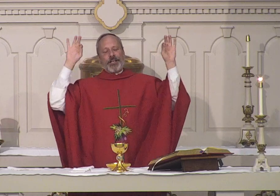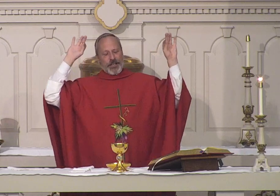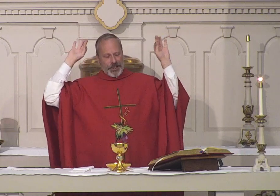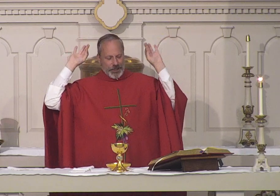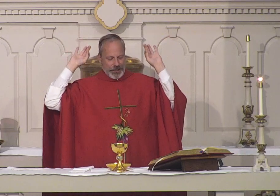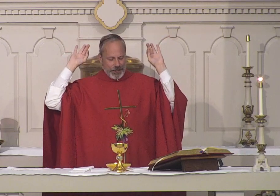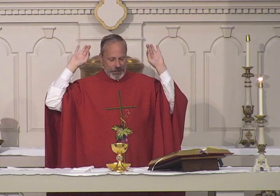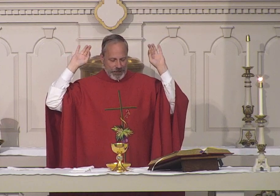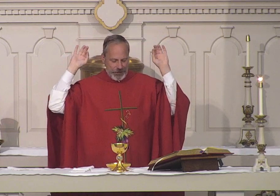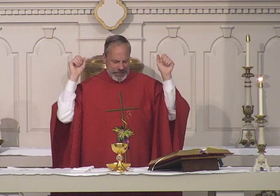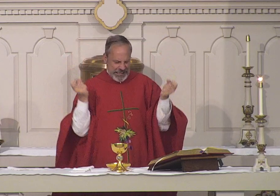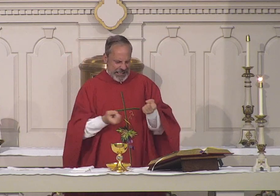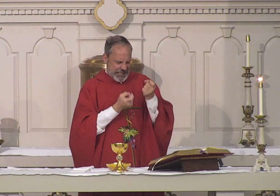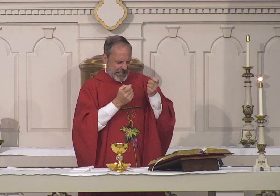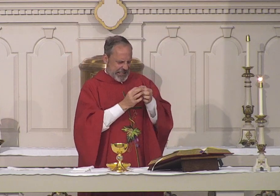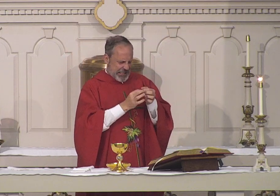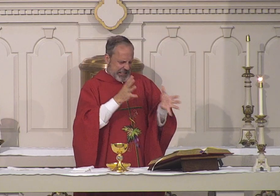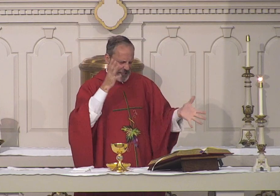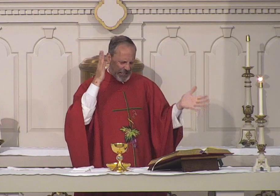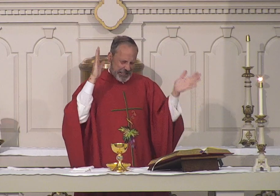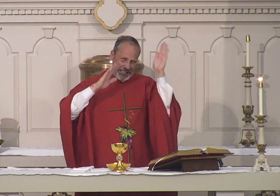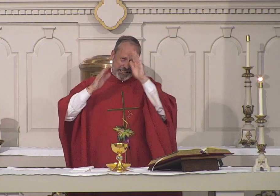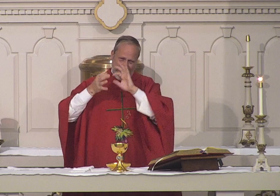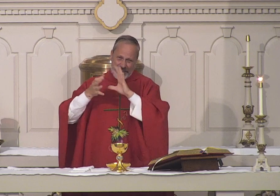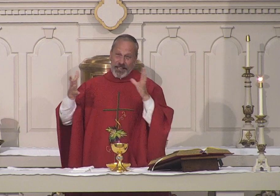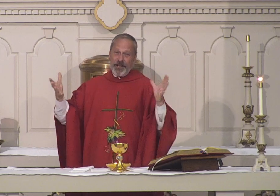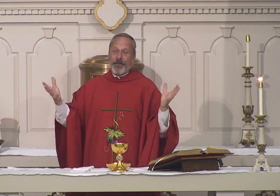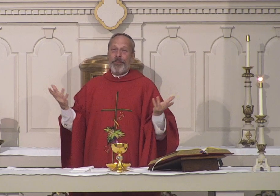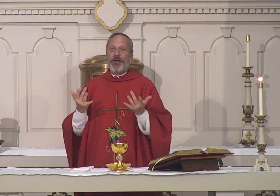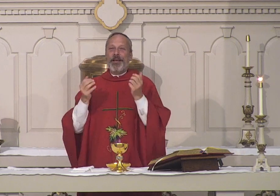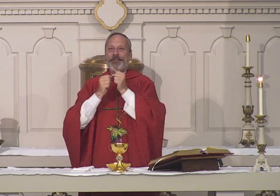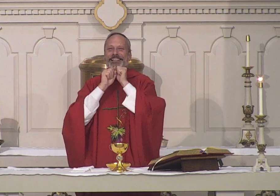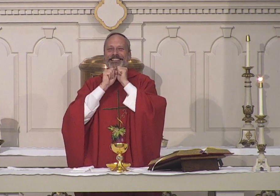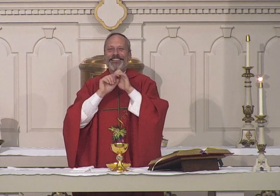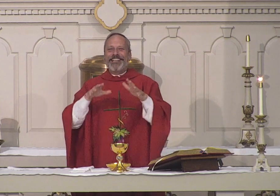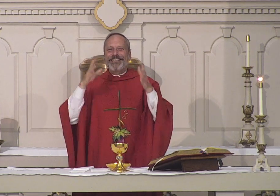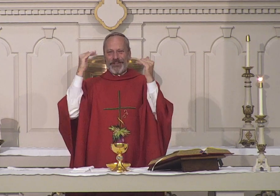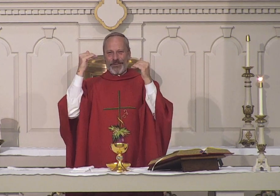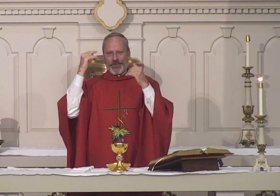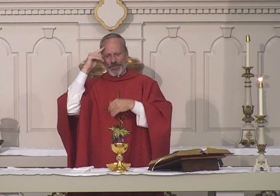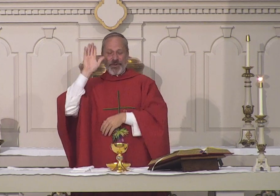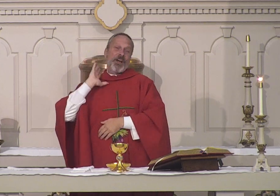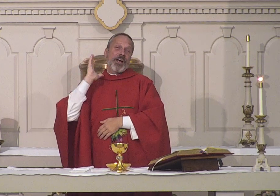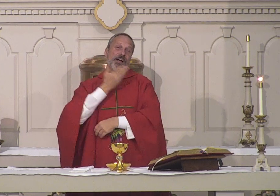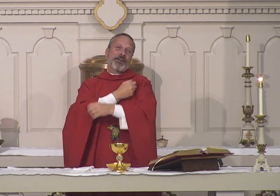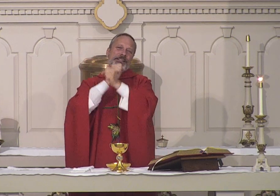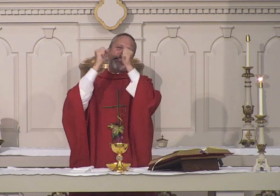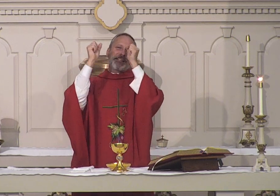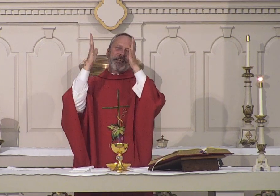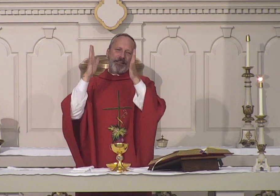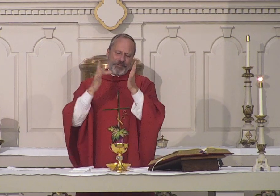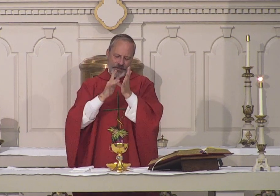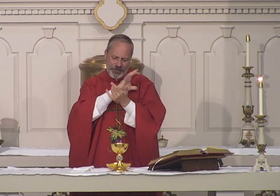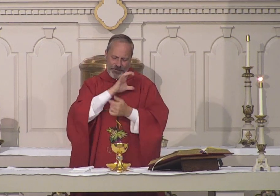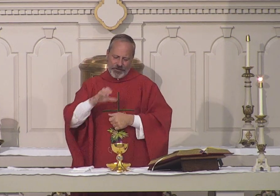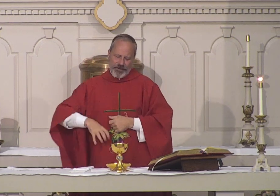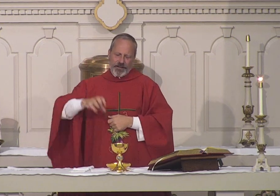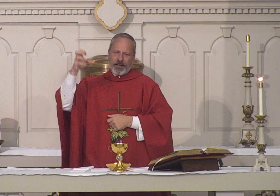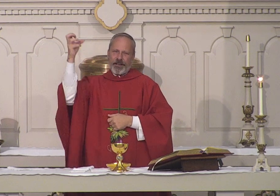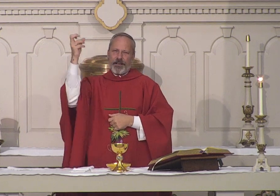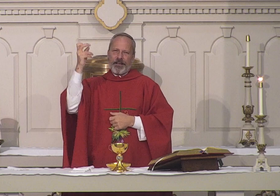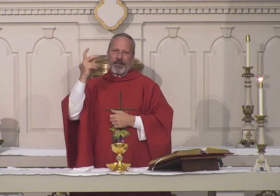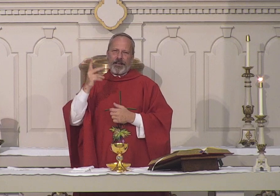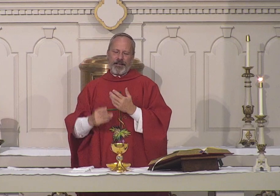we may be always free from sin and safe from all distress, as we await the blessed hope and the coming of